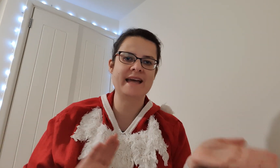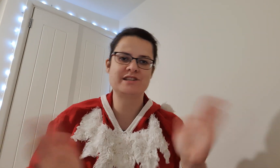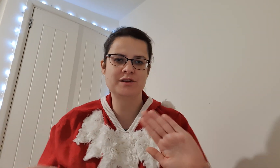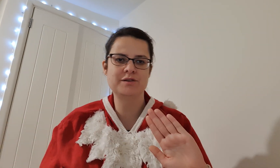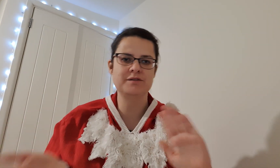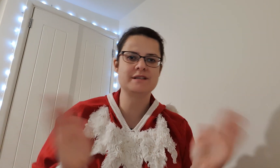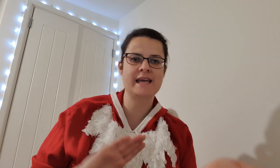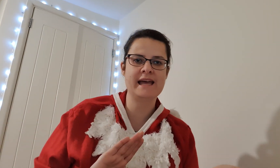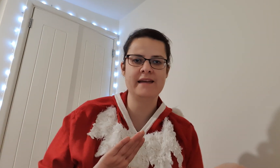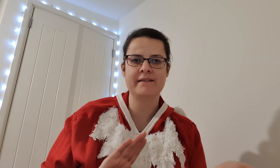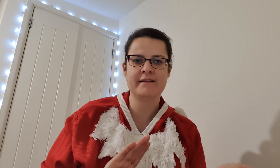shibidabatita,